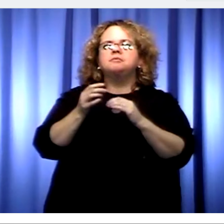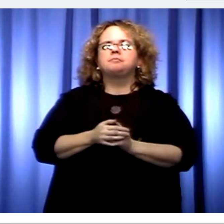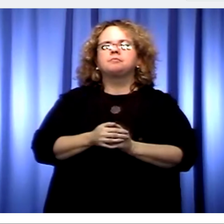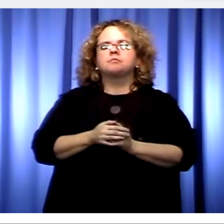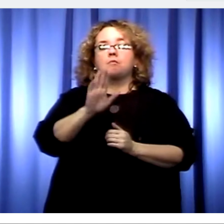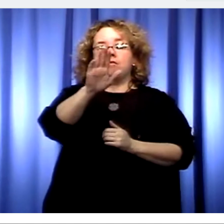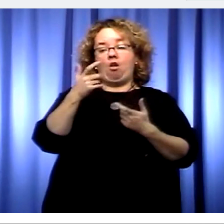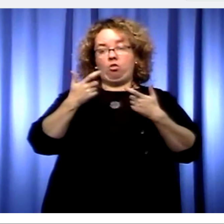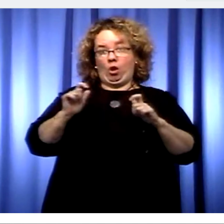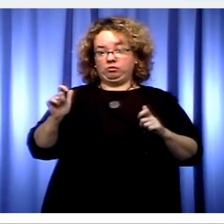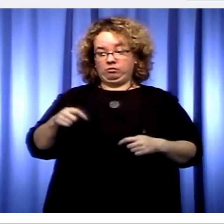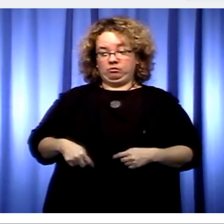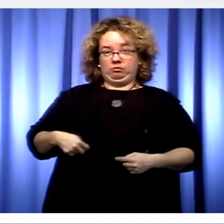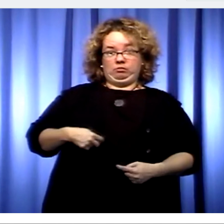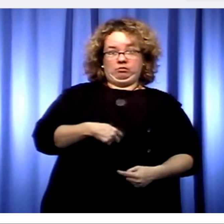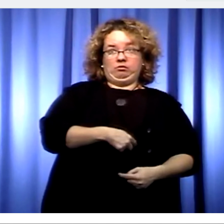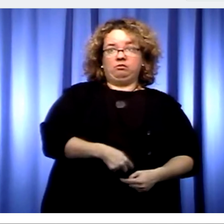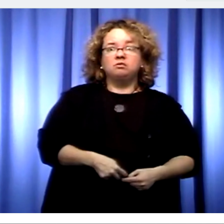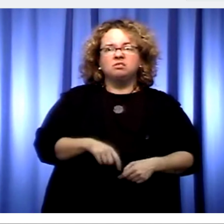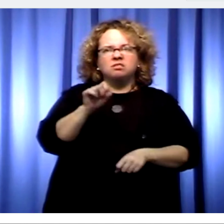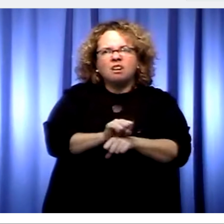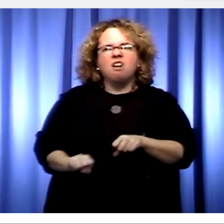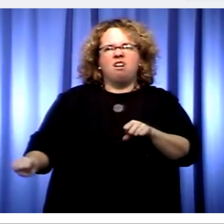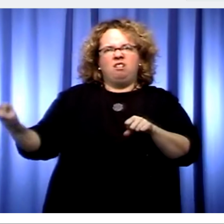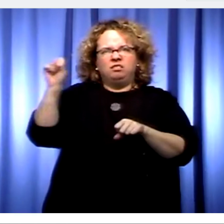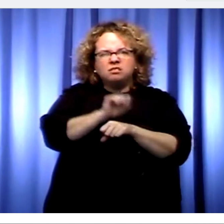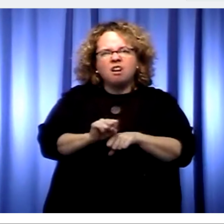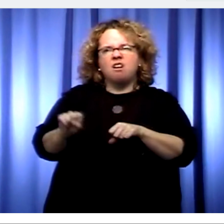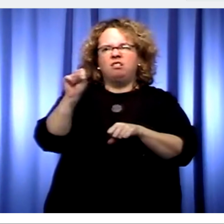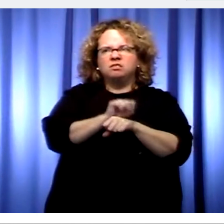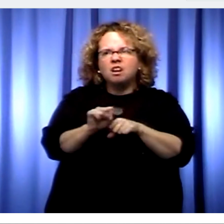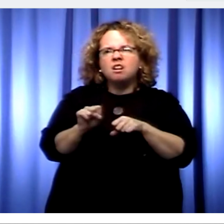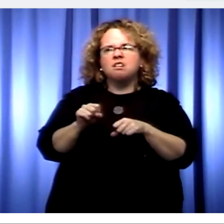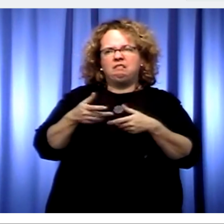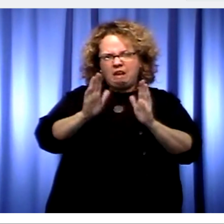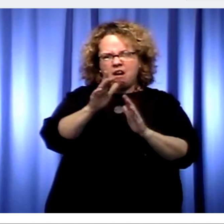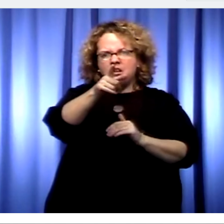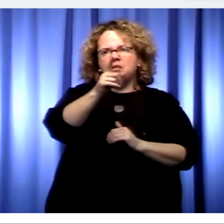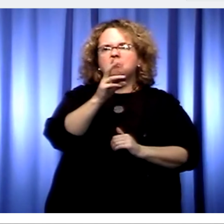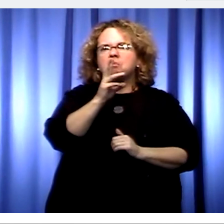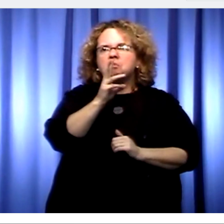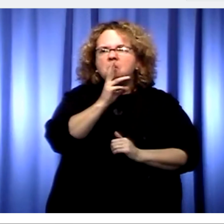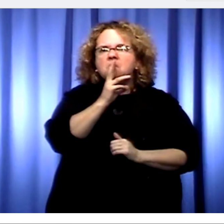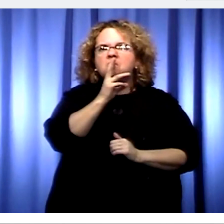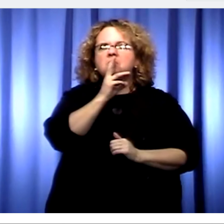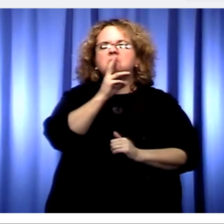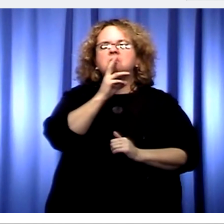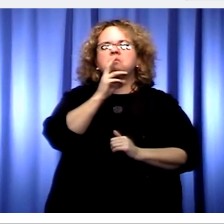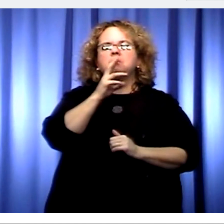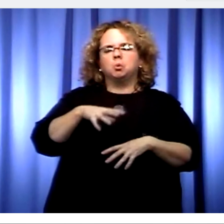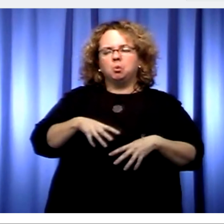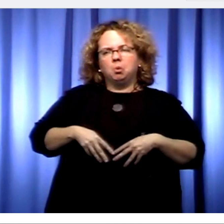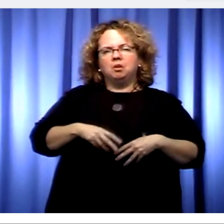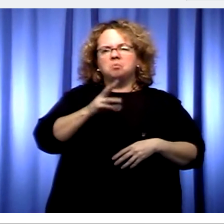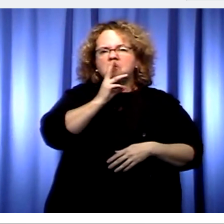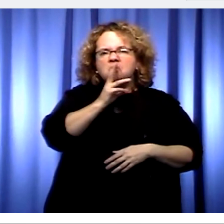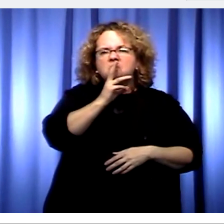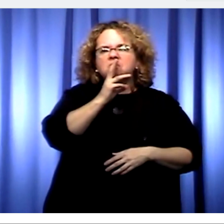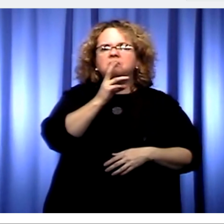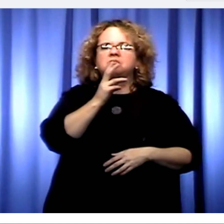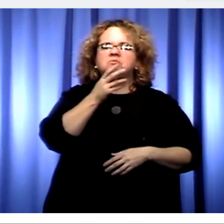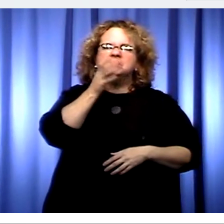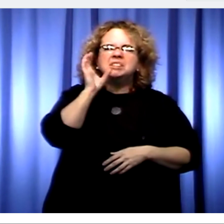any other organ of your body, and it's very important in absorbing the water and working to just collect